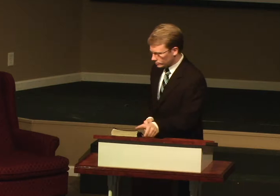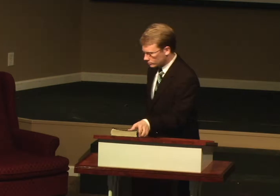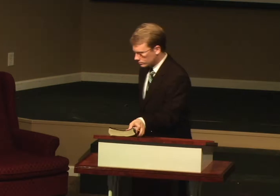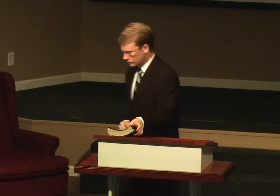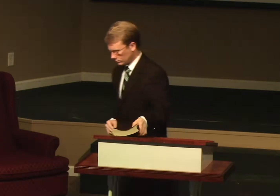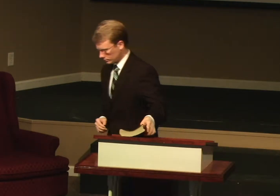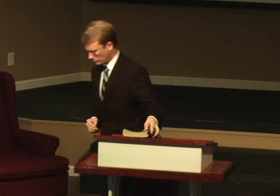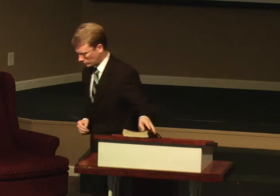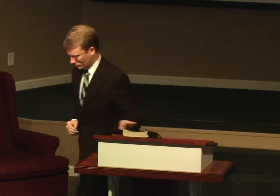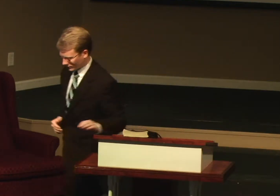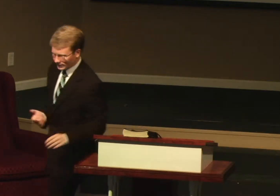card.